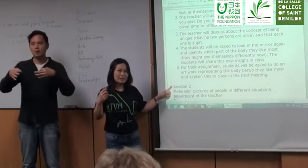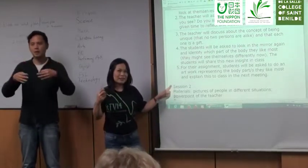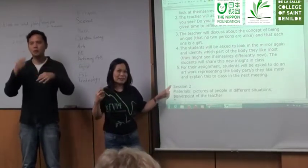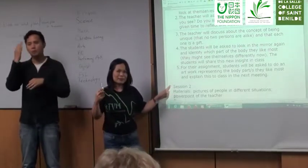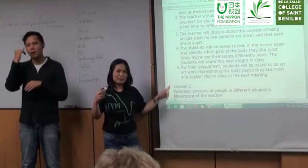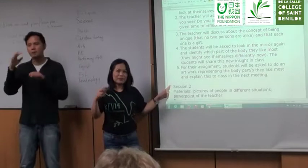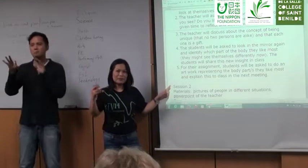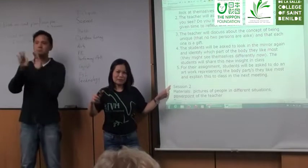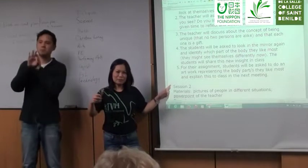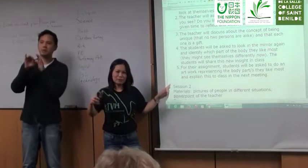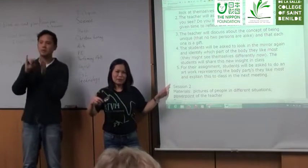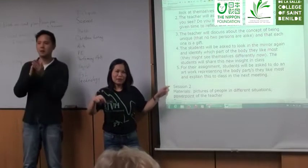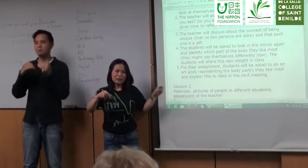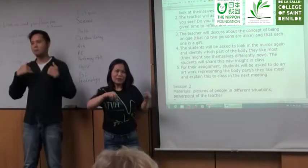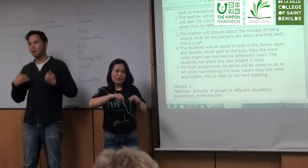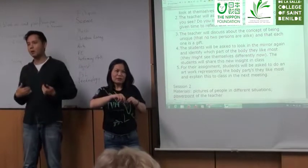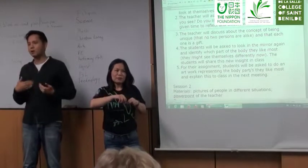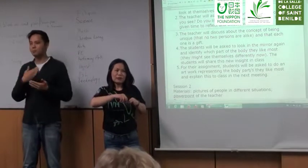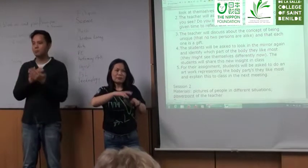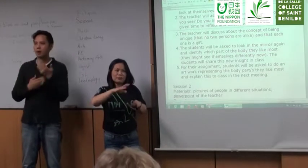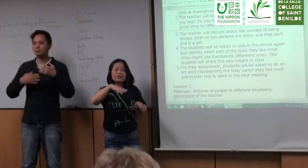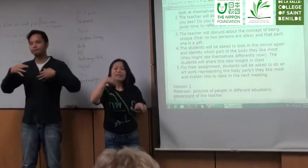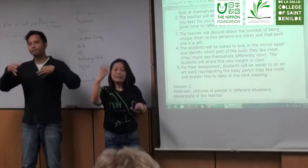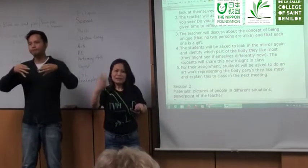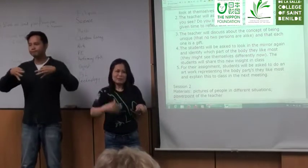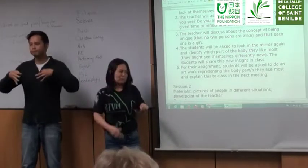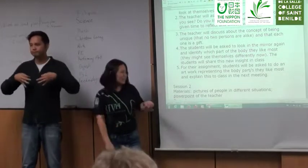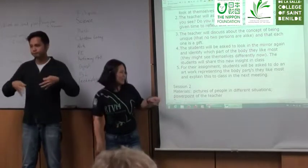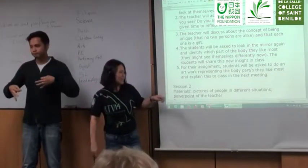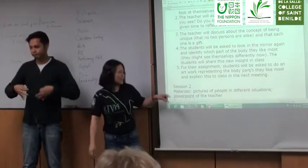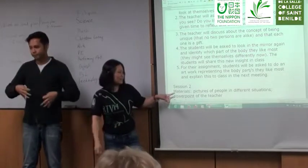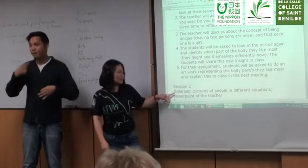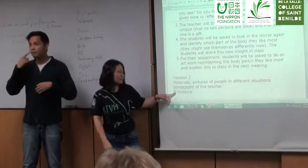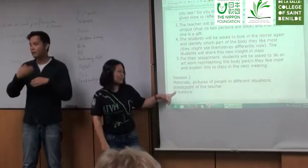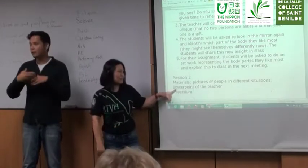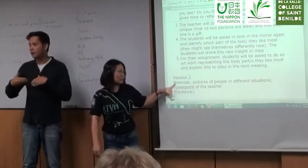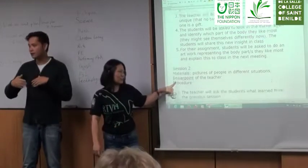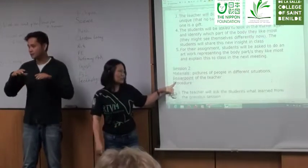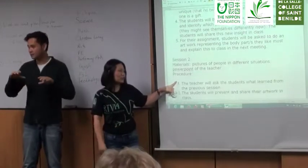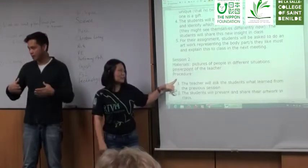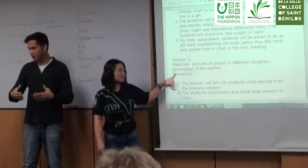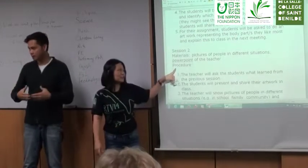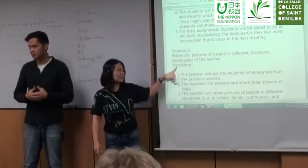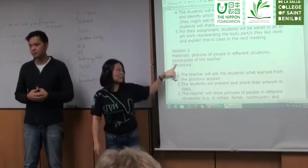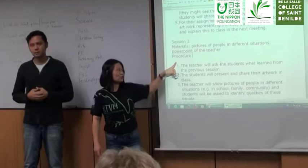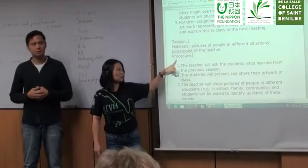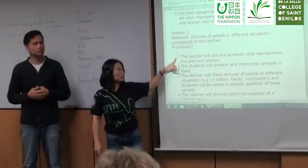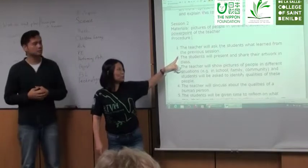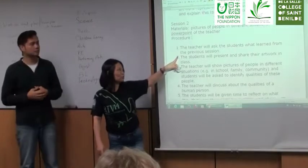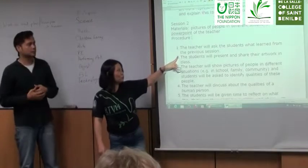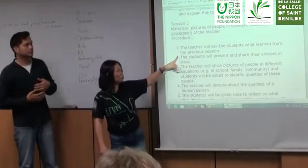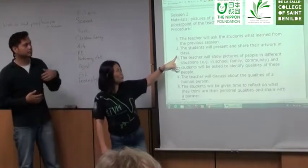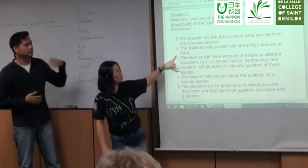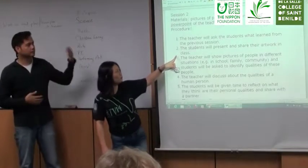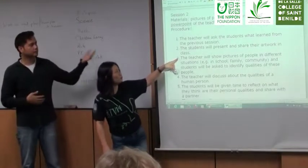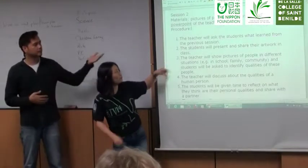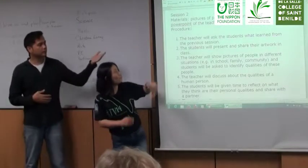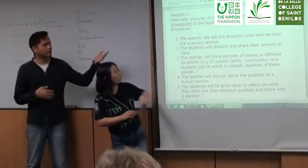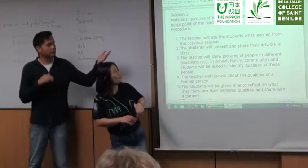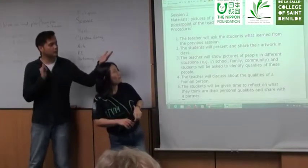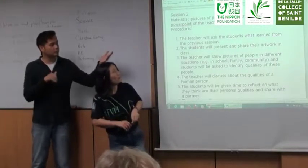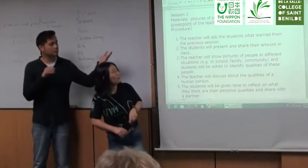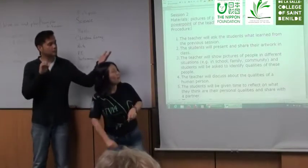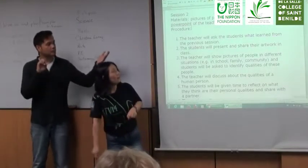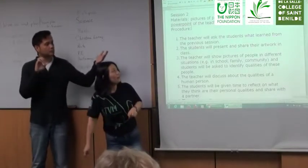our assignment to them for the next meeting. So this one is for the session 2.